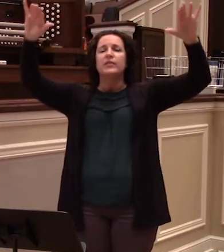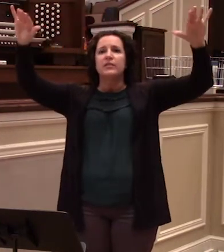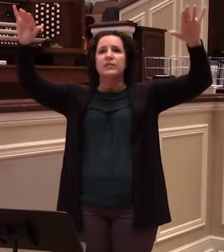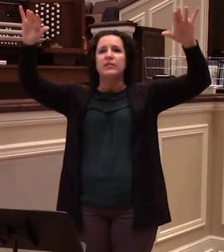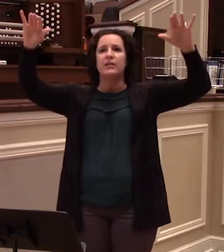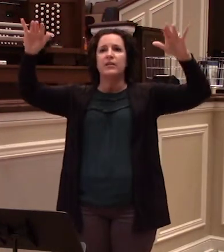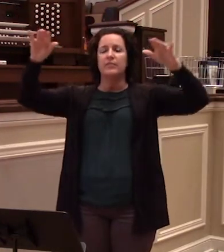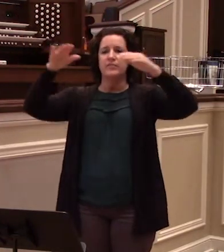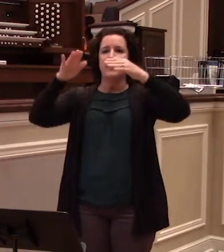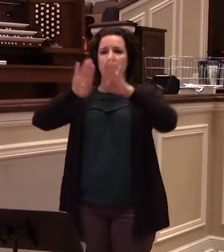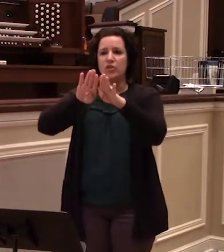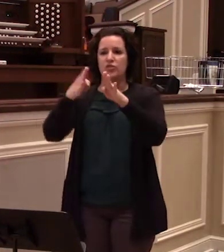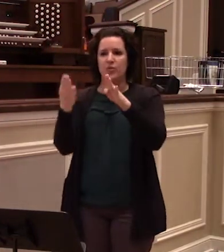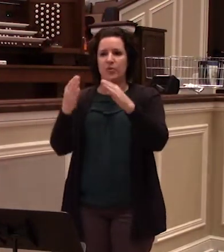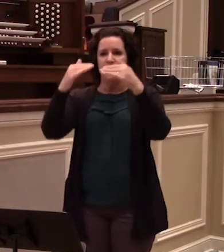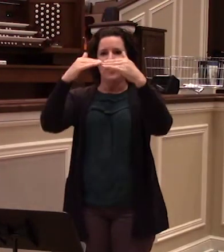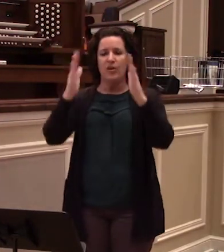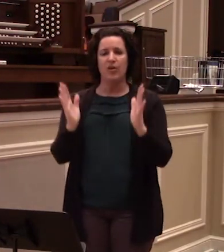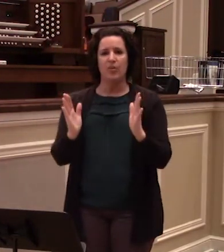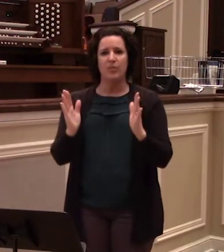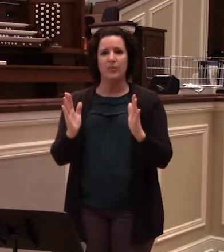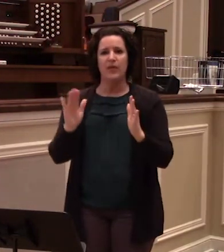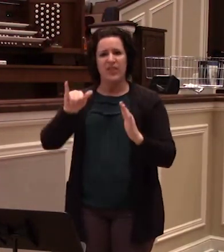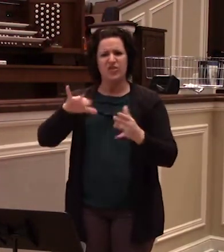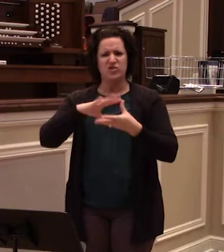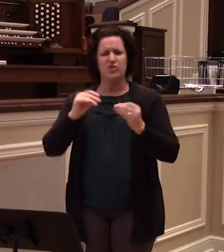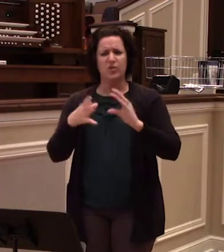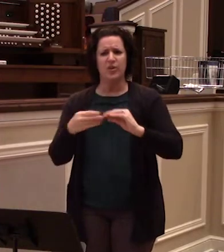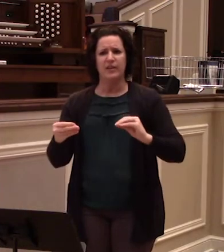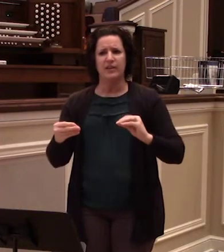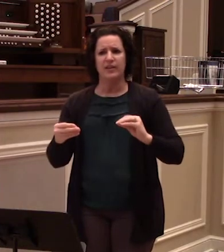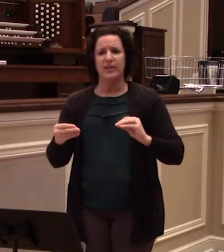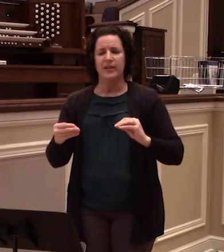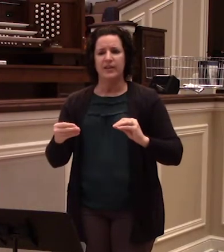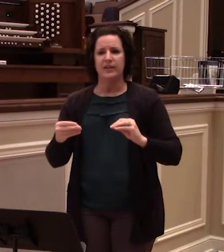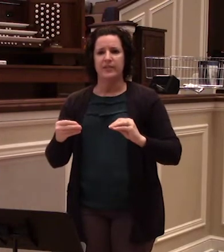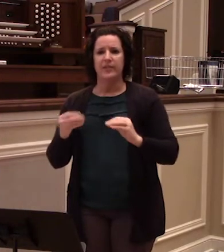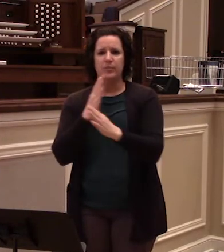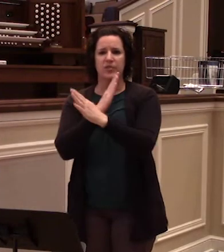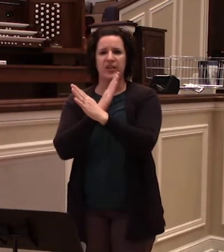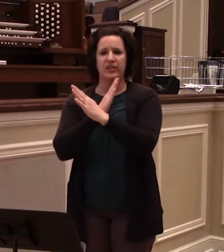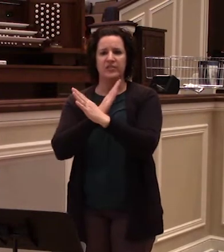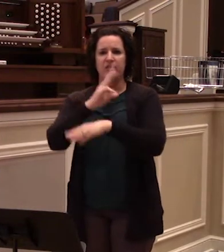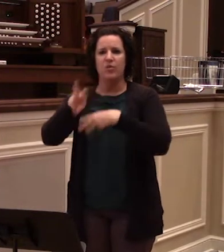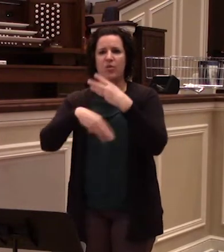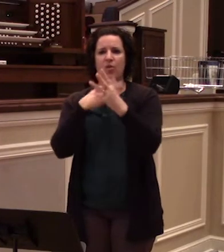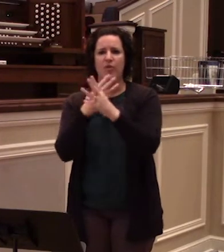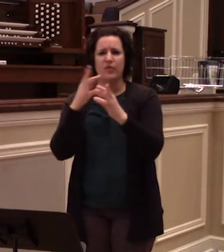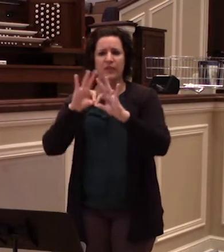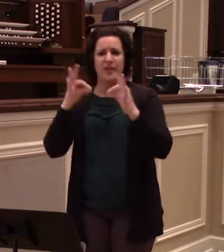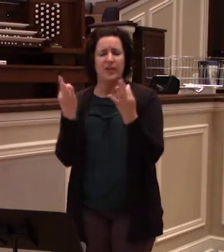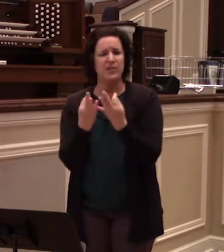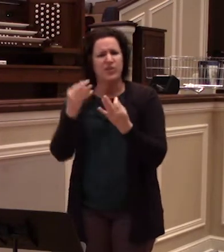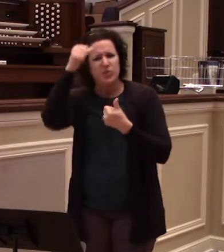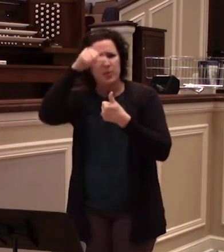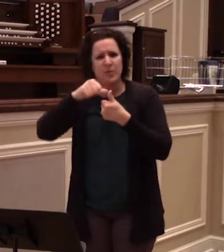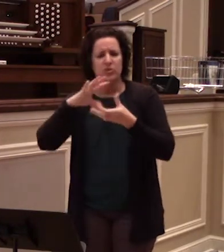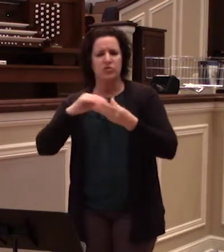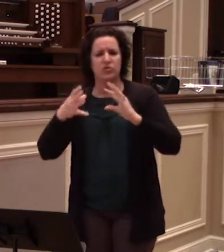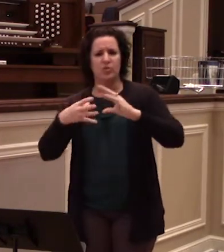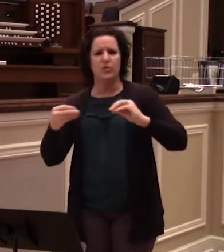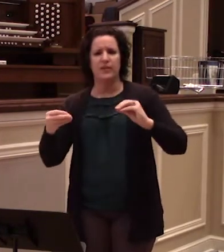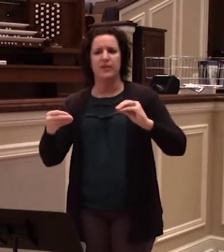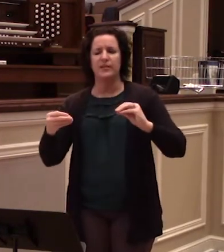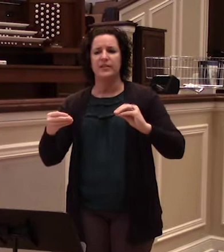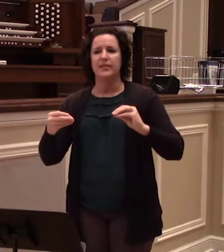result in redemption and salvation for that whole family, the powerful covering of the blood, and Jesus being there in the temple